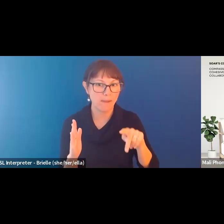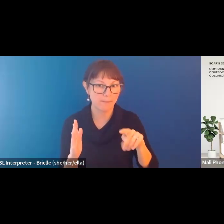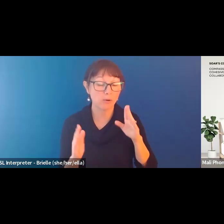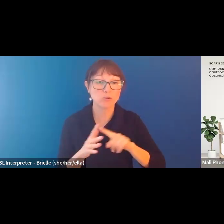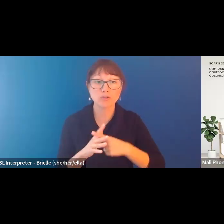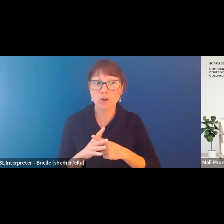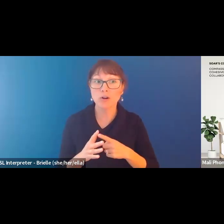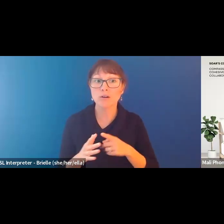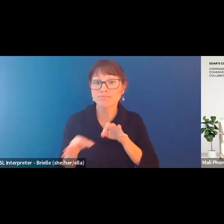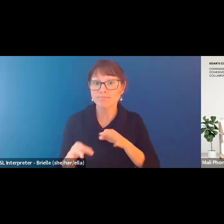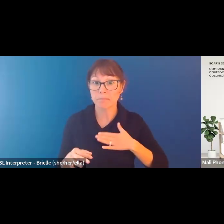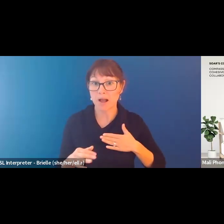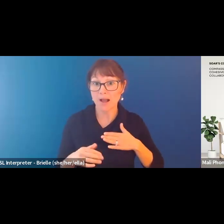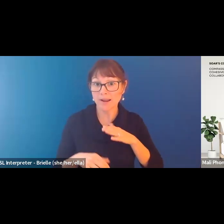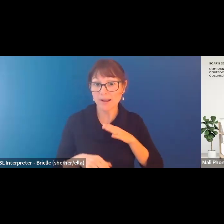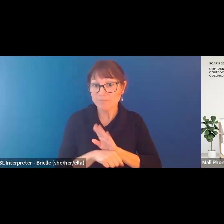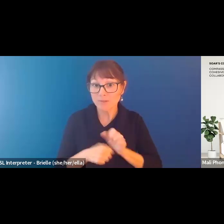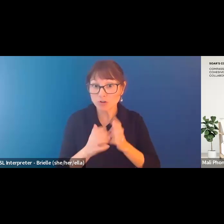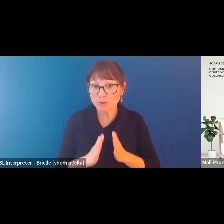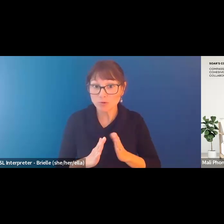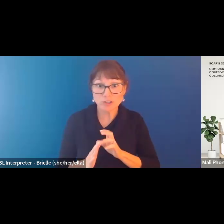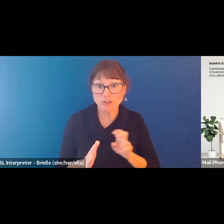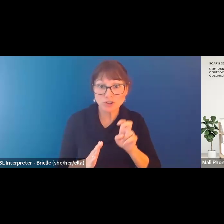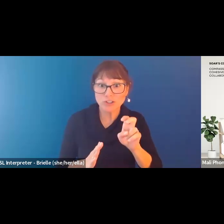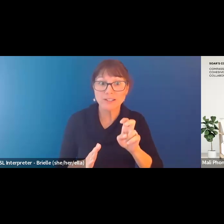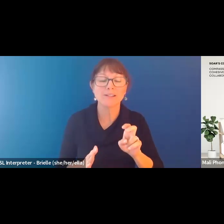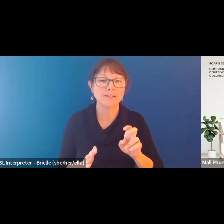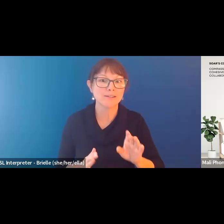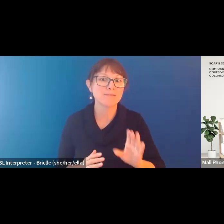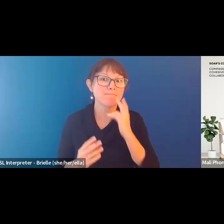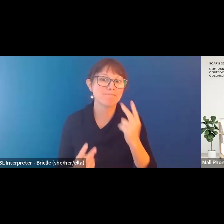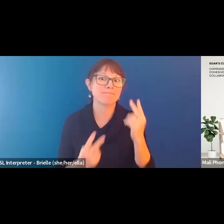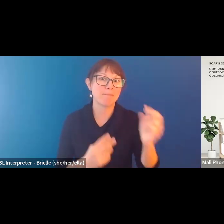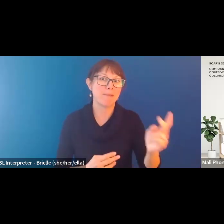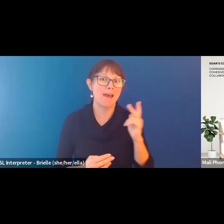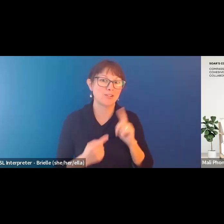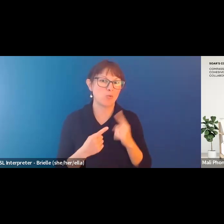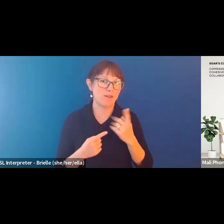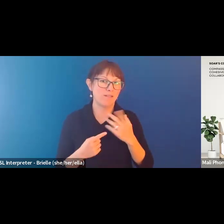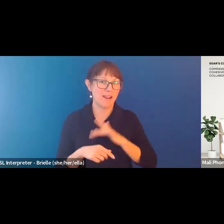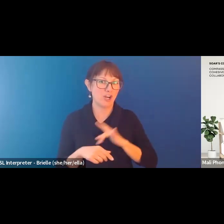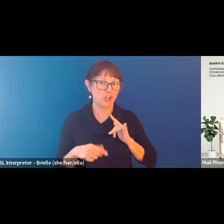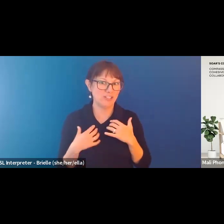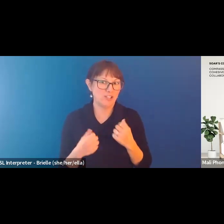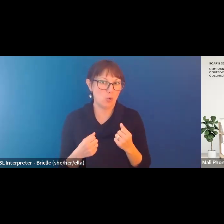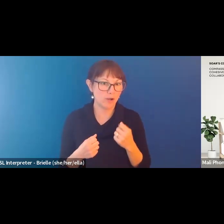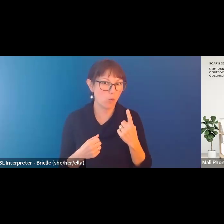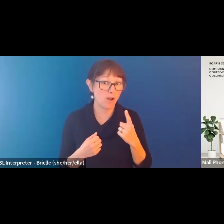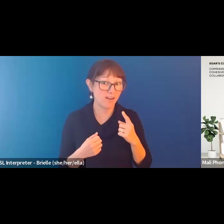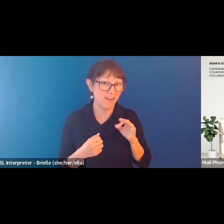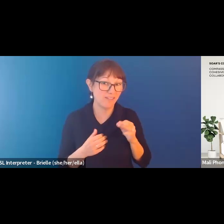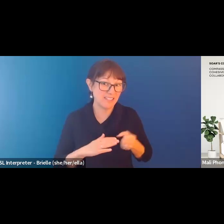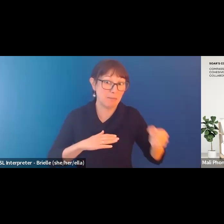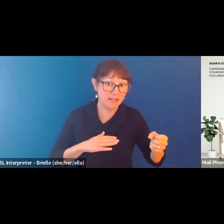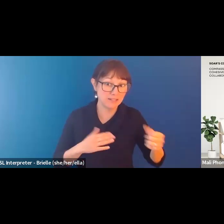my entrepreneurial journey, taking you back to my early story, one of displacement, healing, and